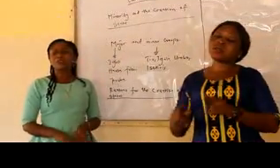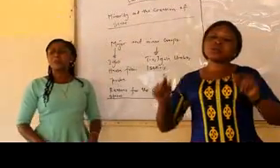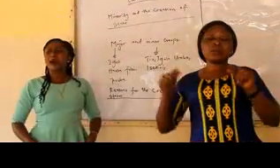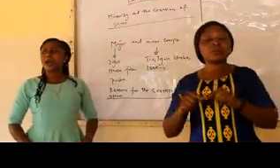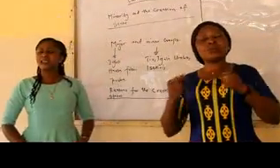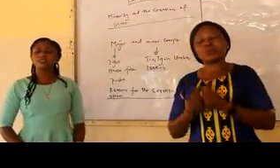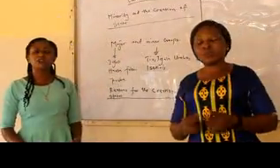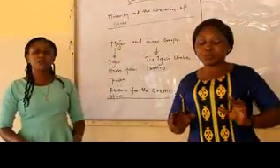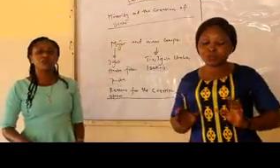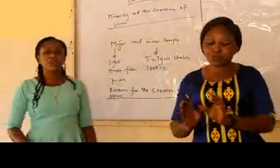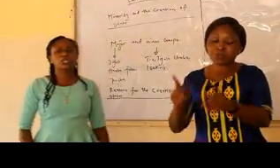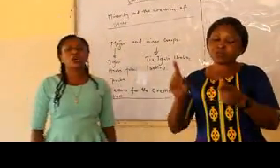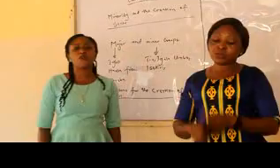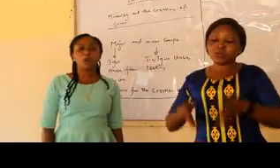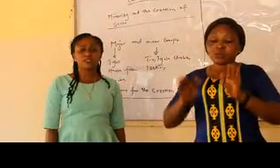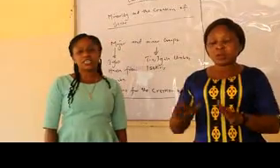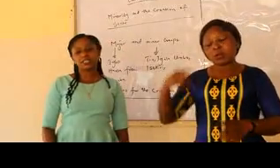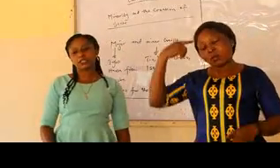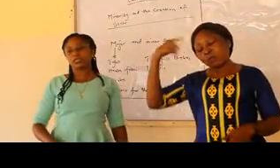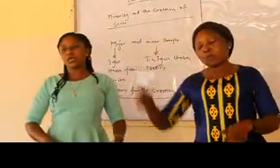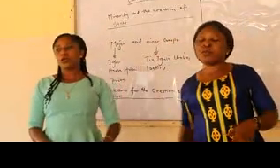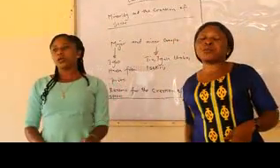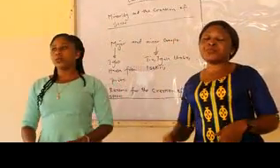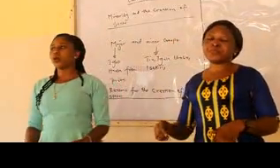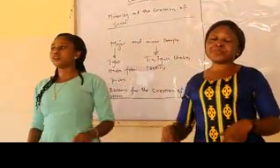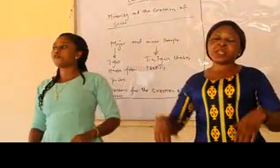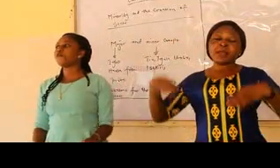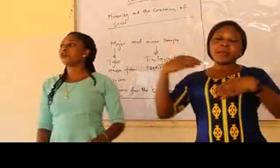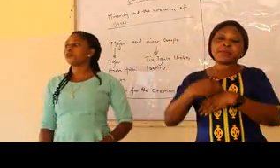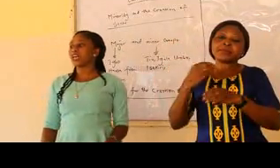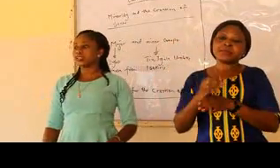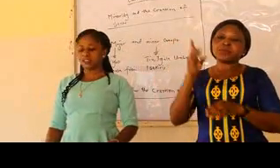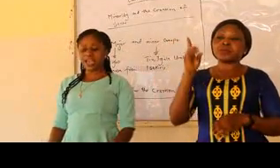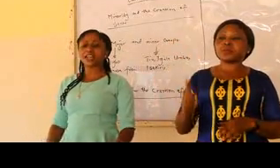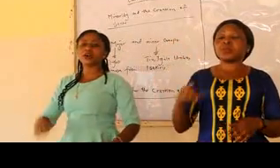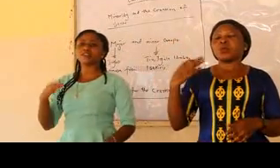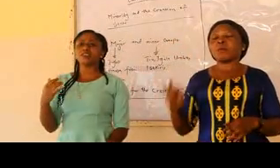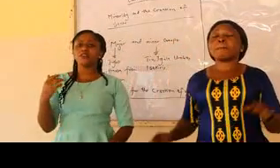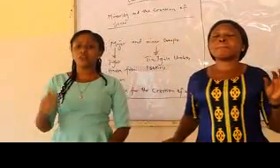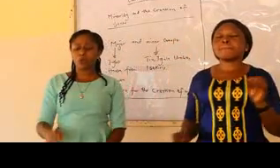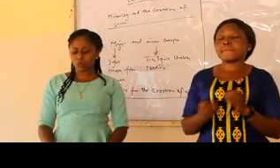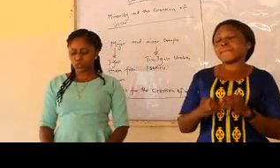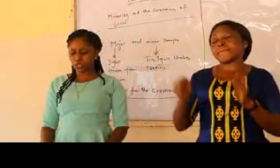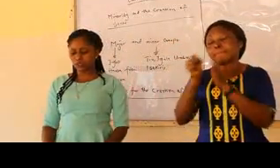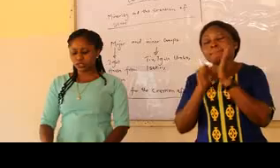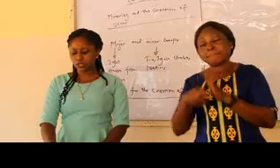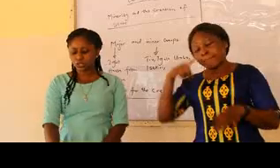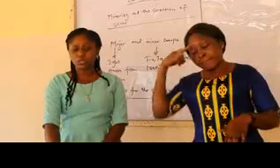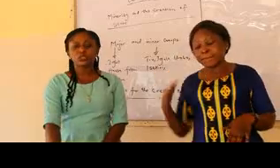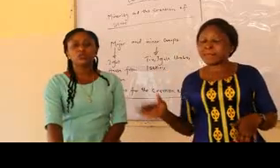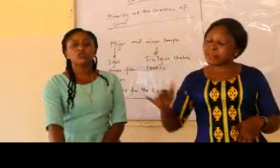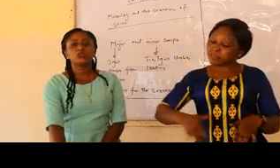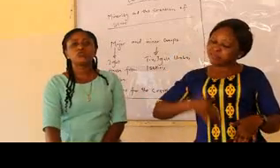continue to demand for the creation of more states because they feel that they are not given the